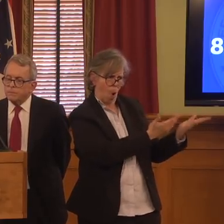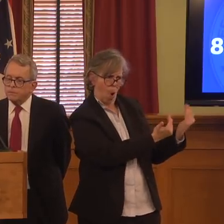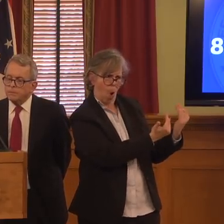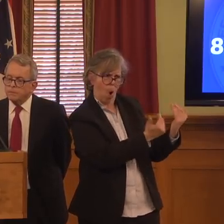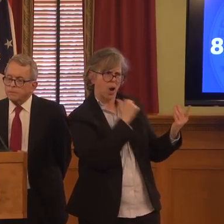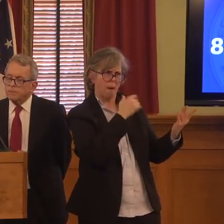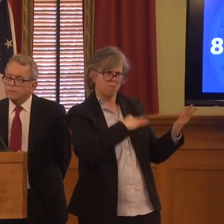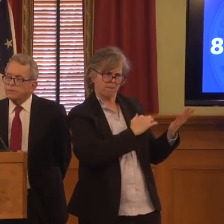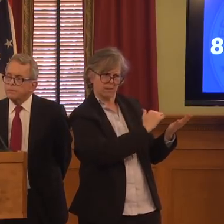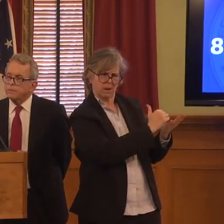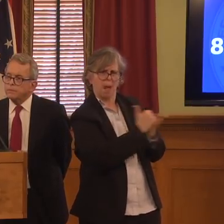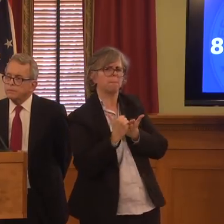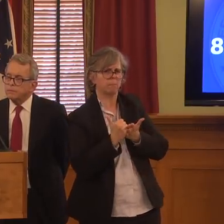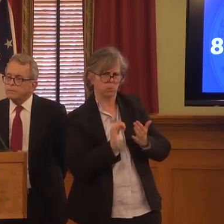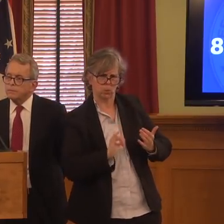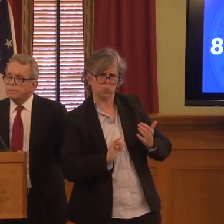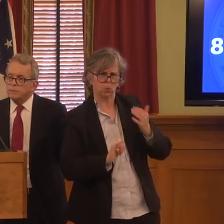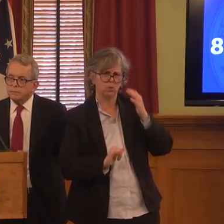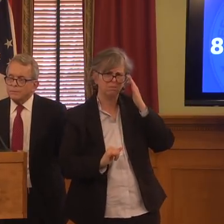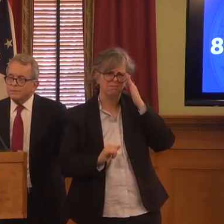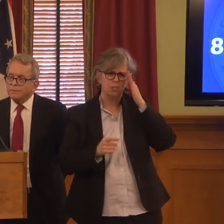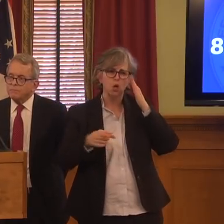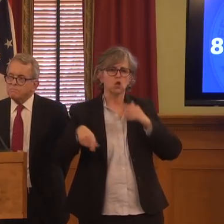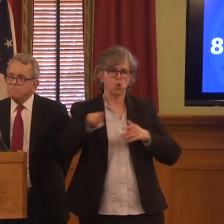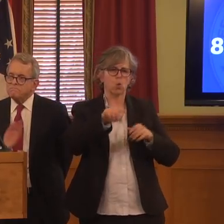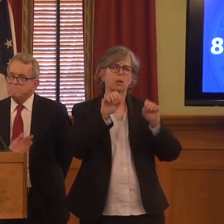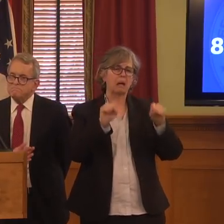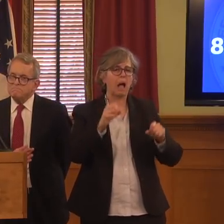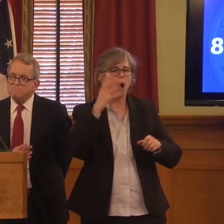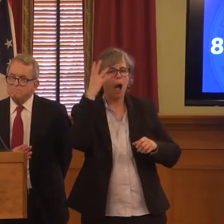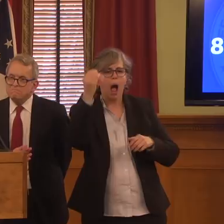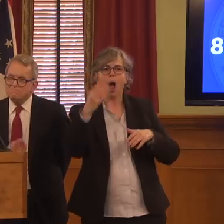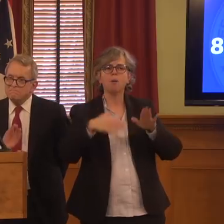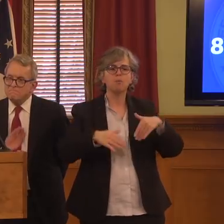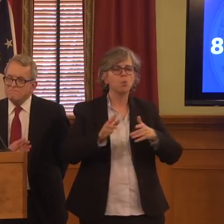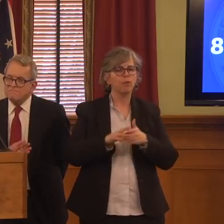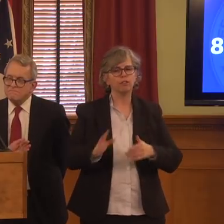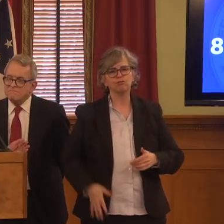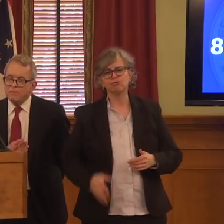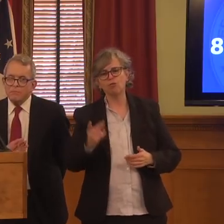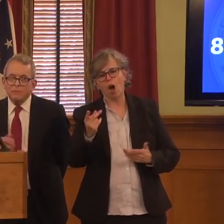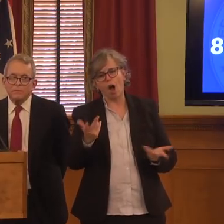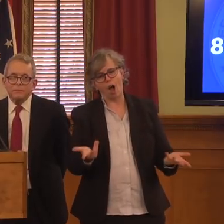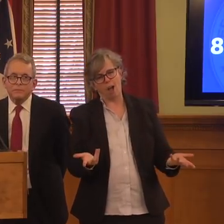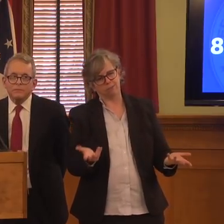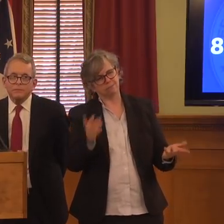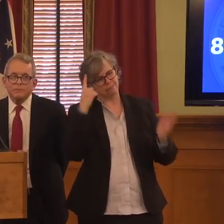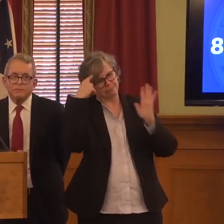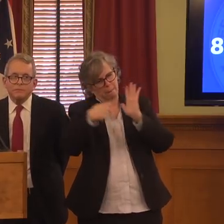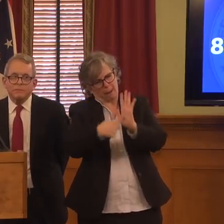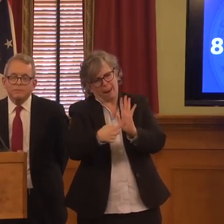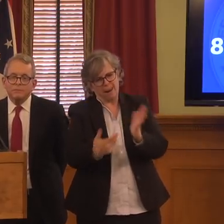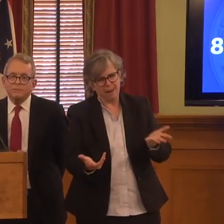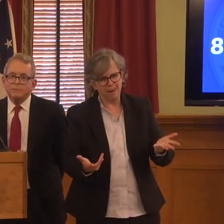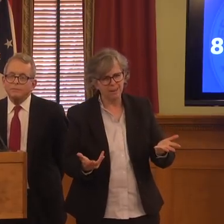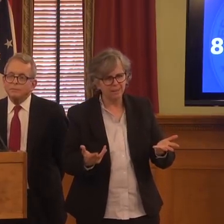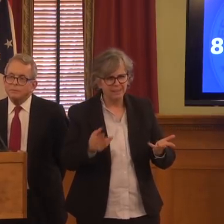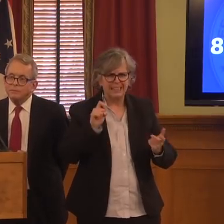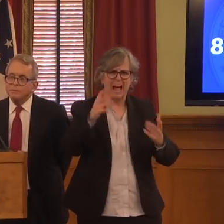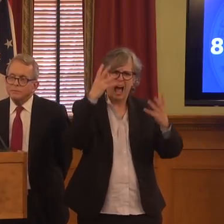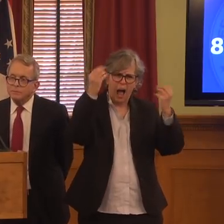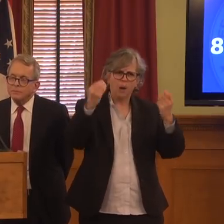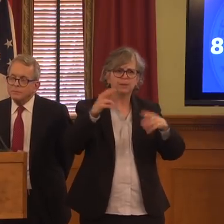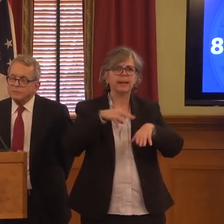You can walk your dog. If you're out amongst nature, and we're going to need some, our